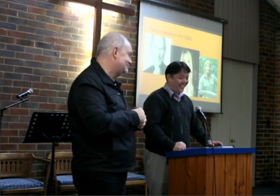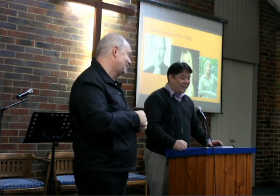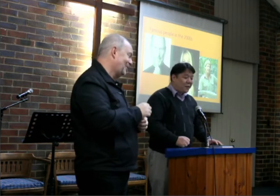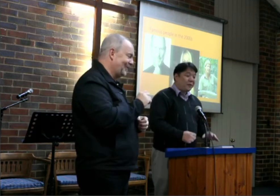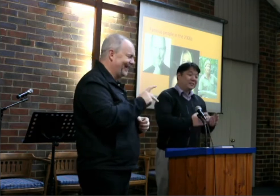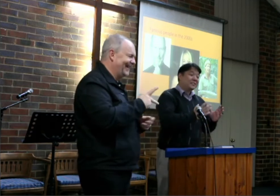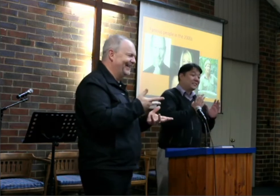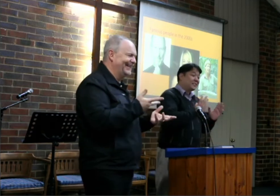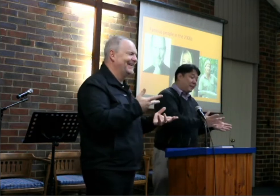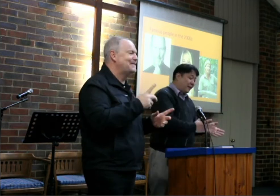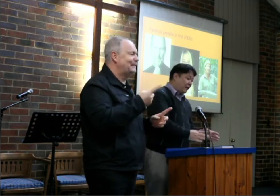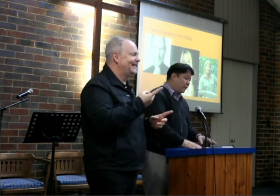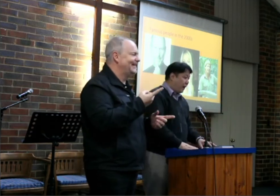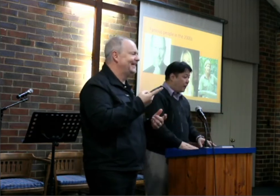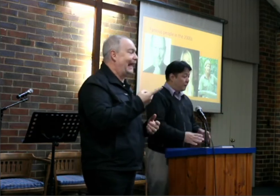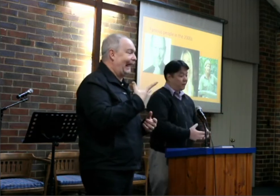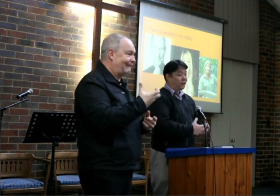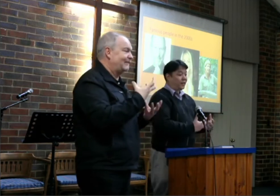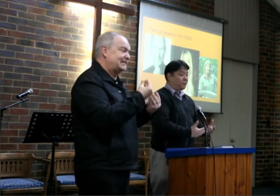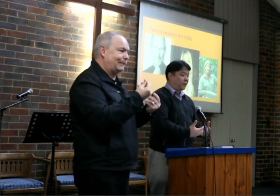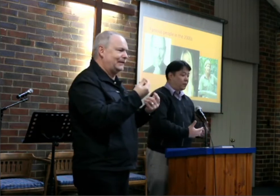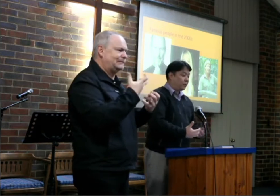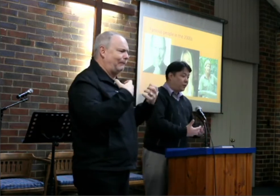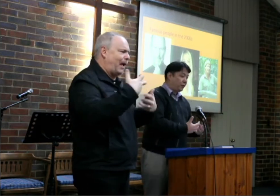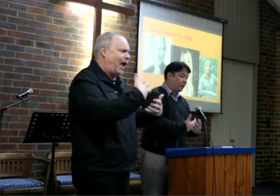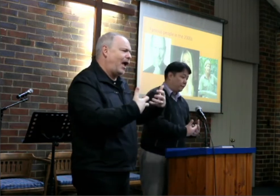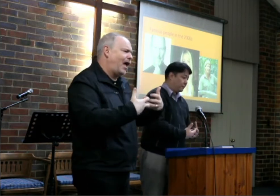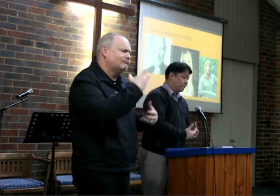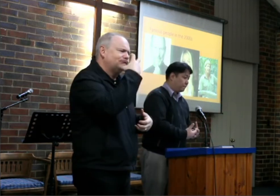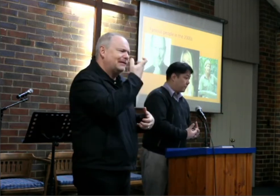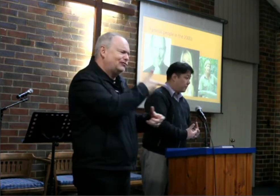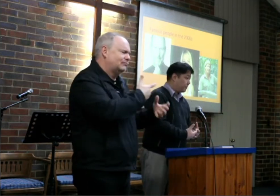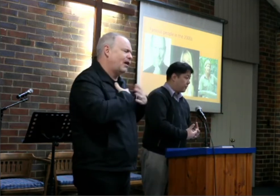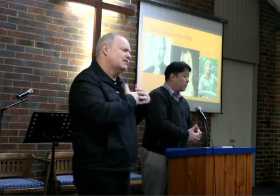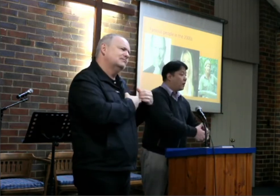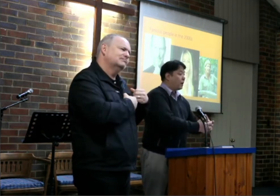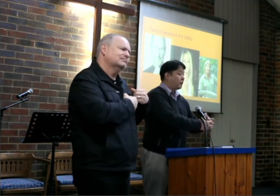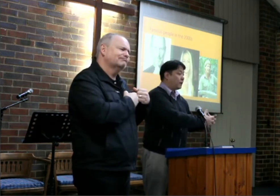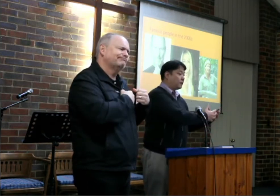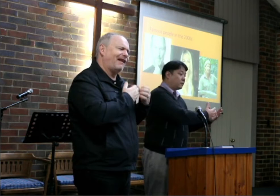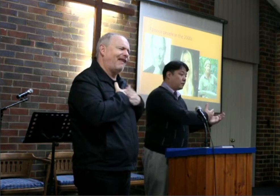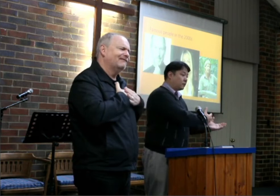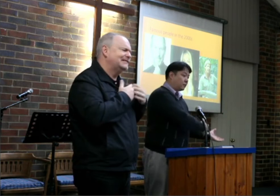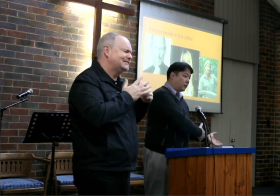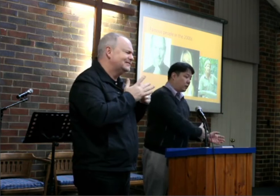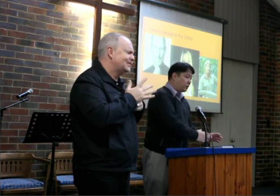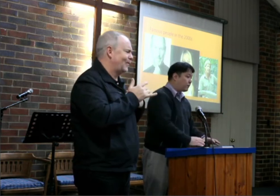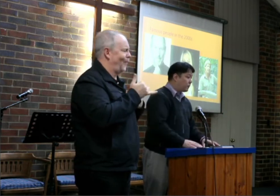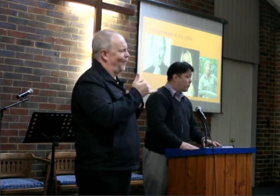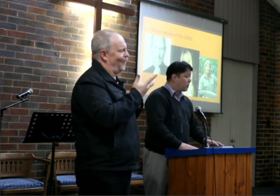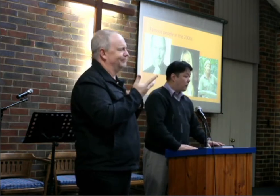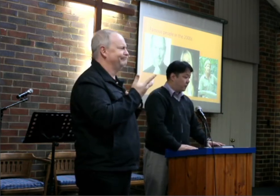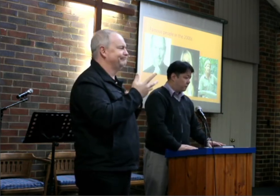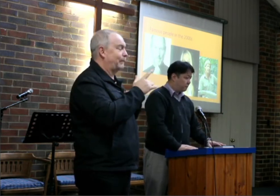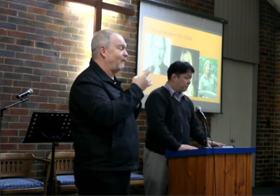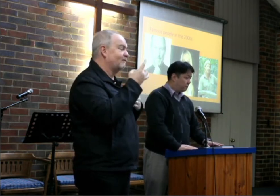Okay. Well, if you had a teddy bear that you really, really loved, right, and then you